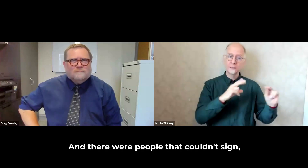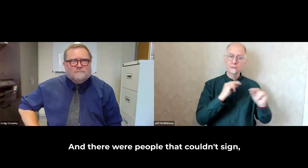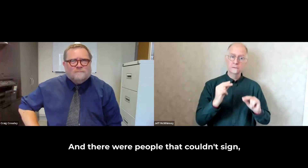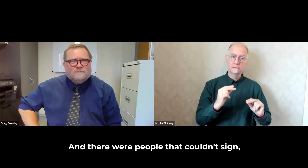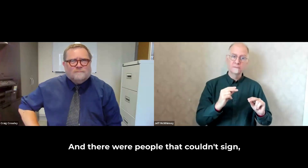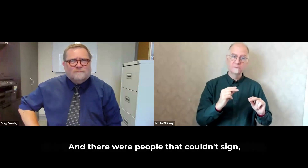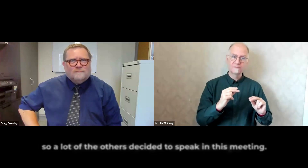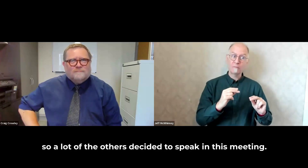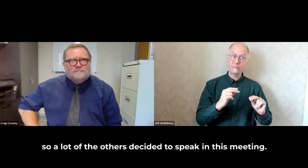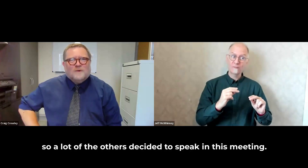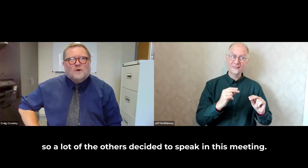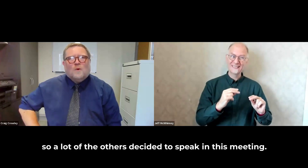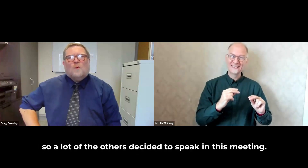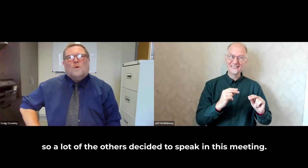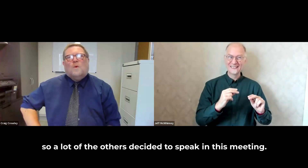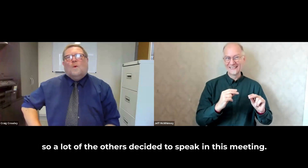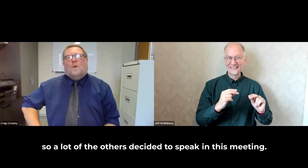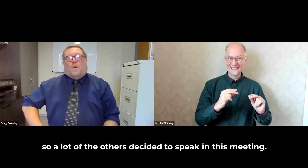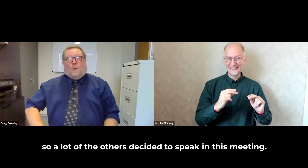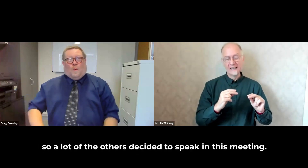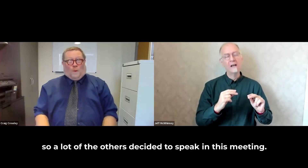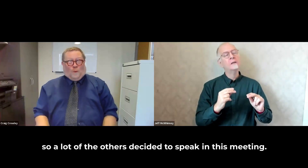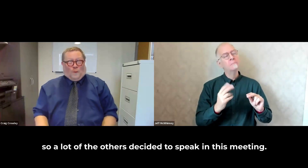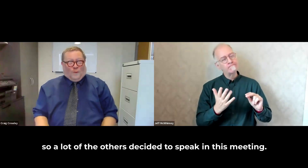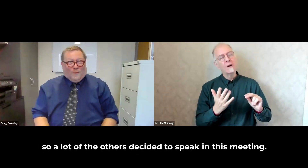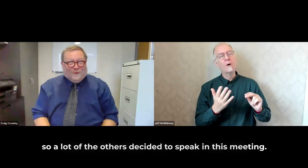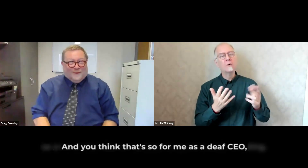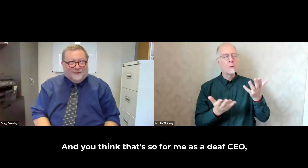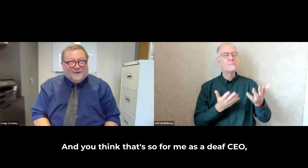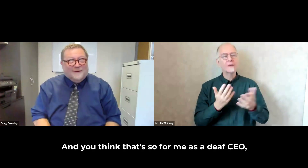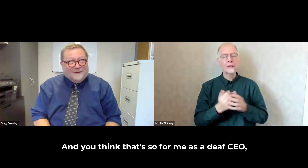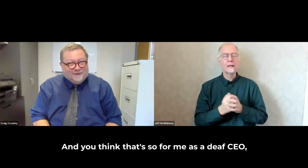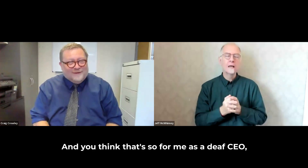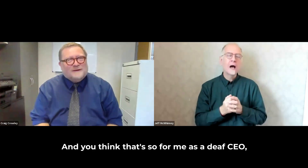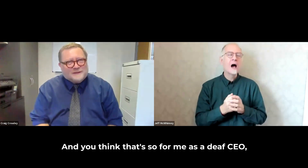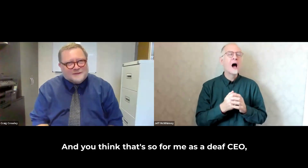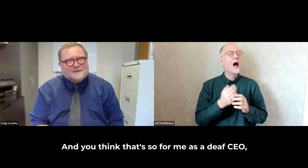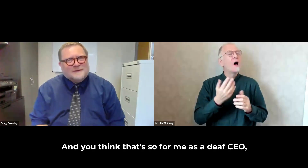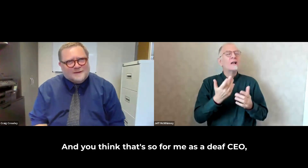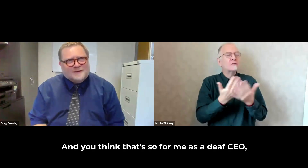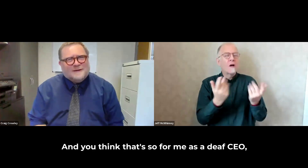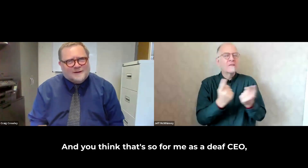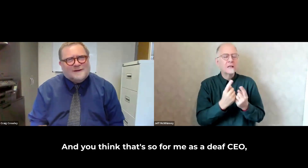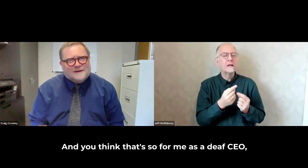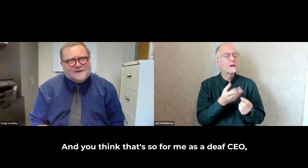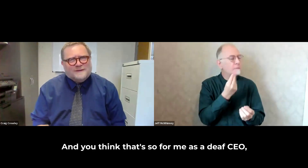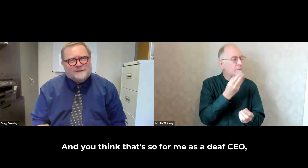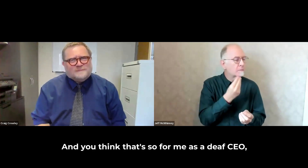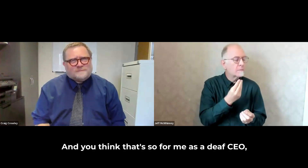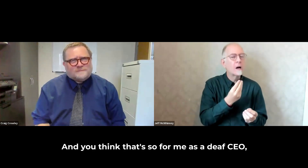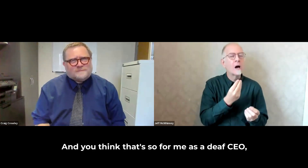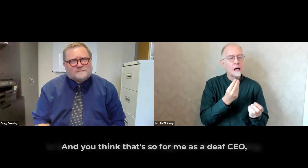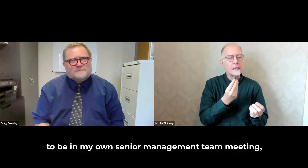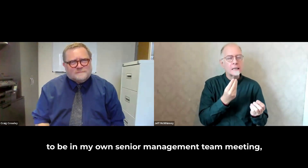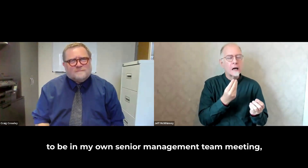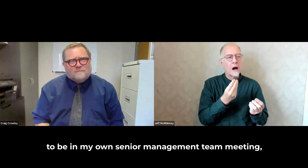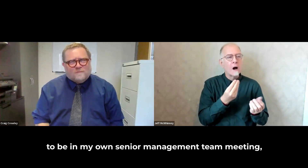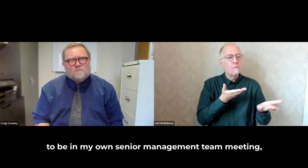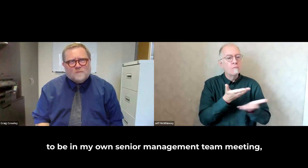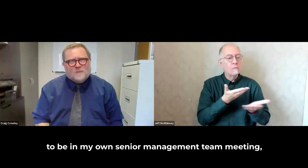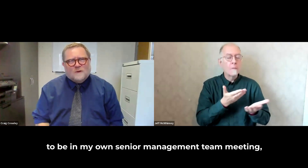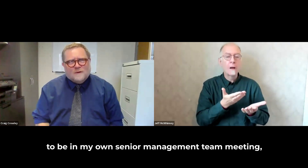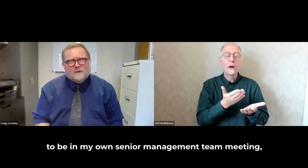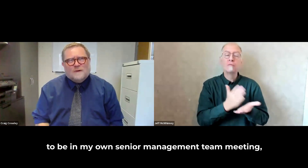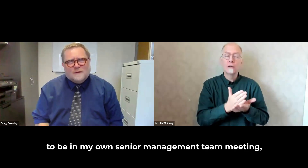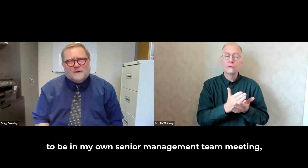there was people that couldn't sign, so a lot of the others decided to speak in this meeting. And you think that's so odd for me as a deaf CEO to be in my